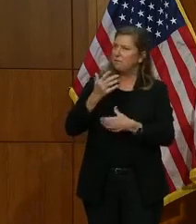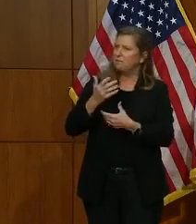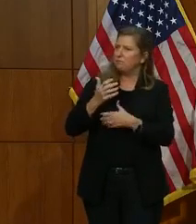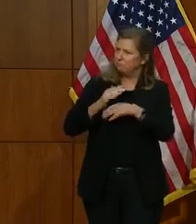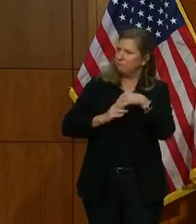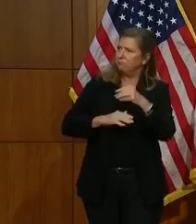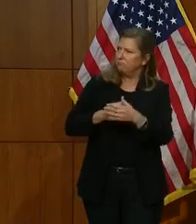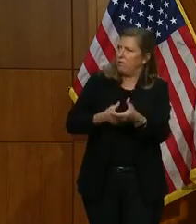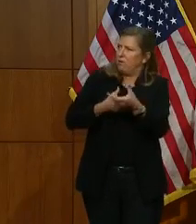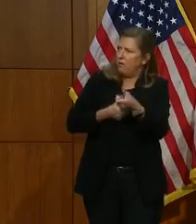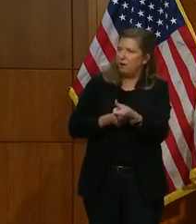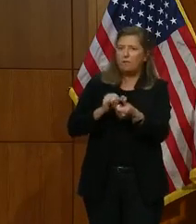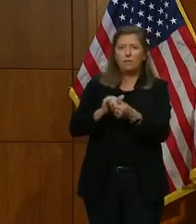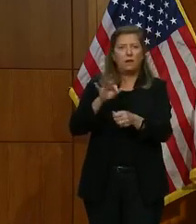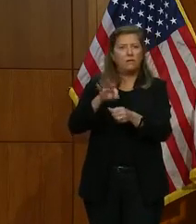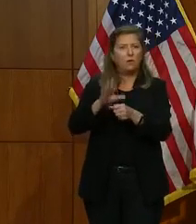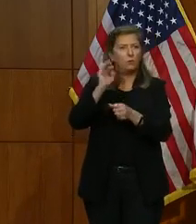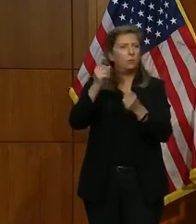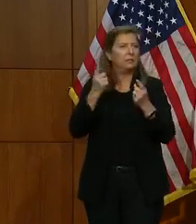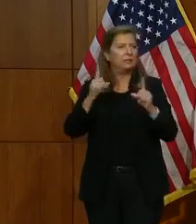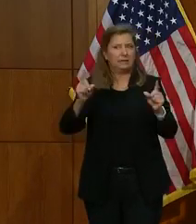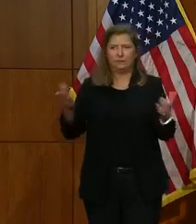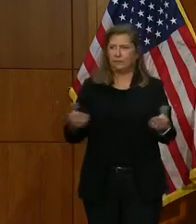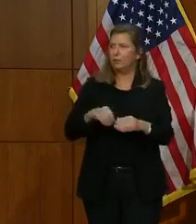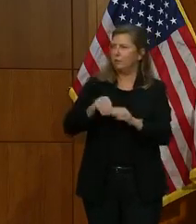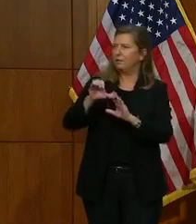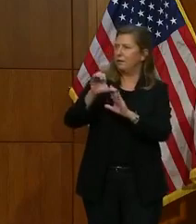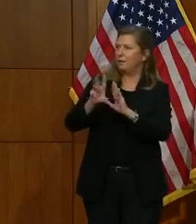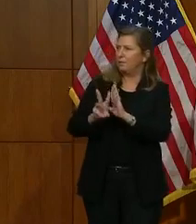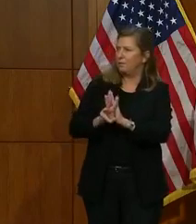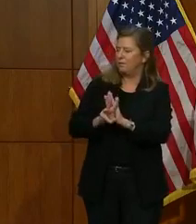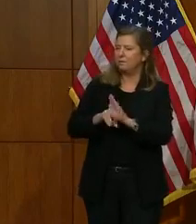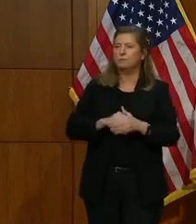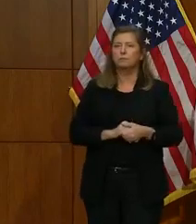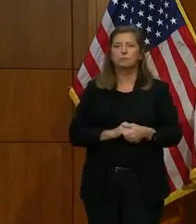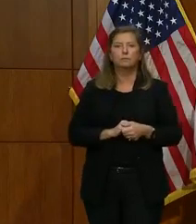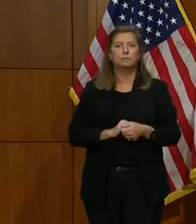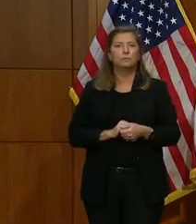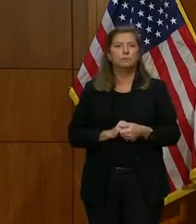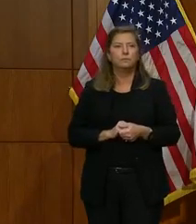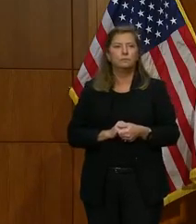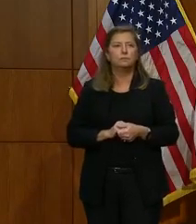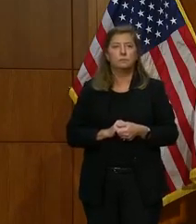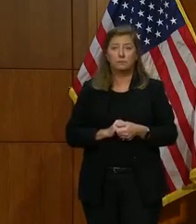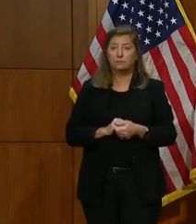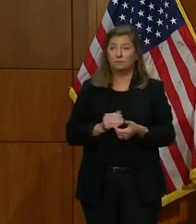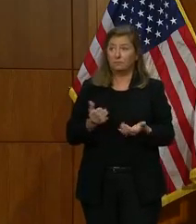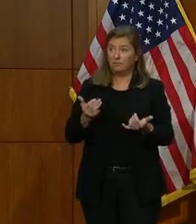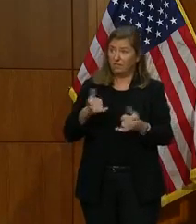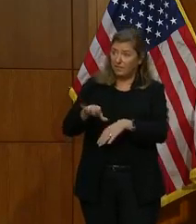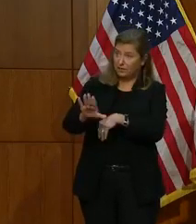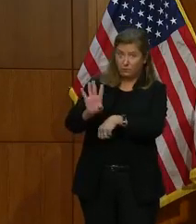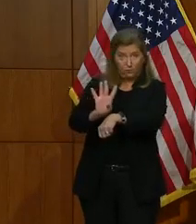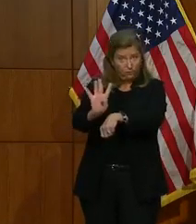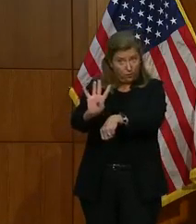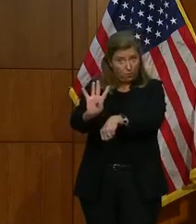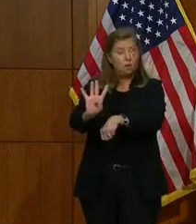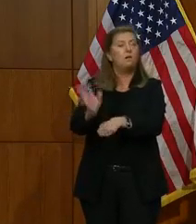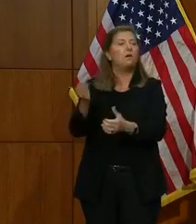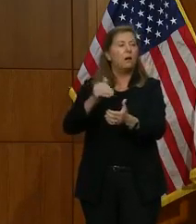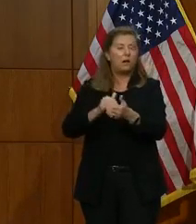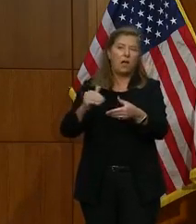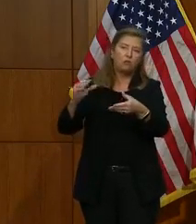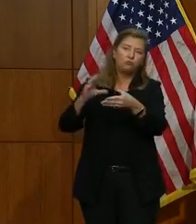will continue to be successful here in the Commonwealth. I'll have another briefing at 4 p.m., at which point we'll go